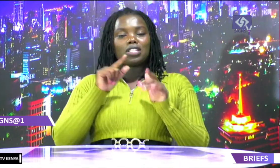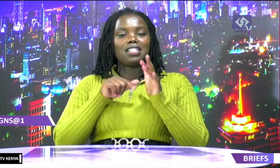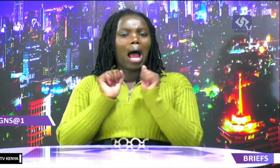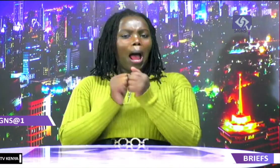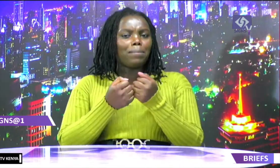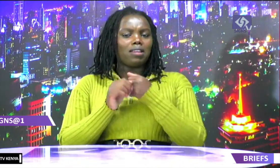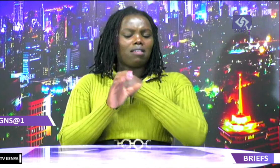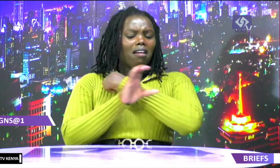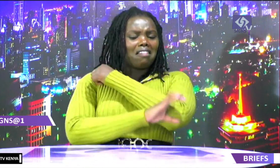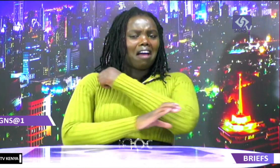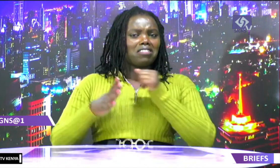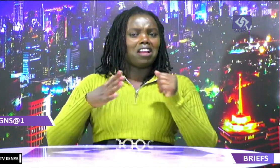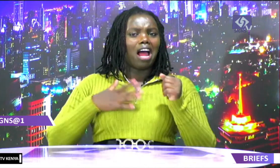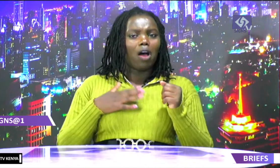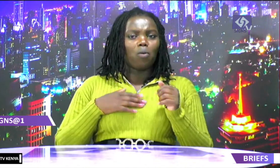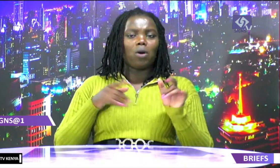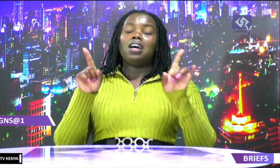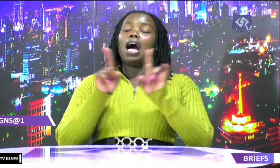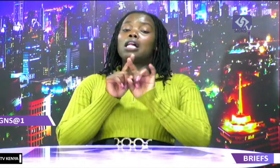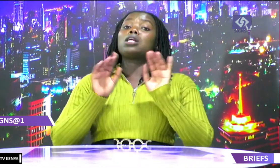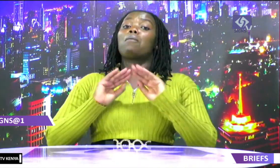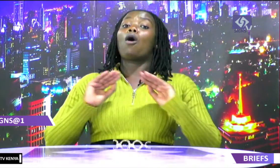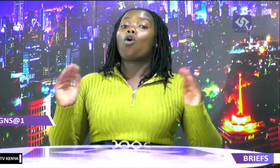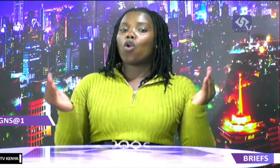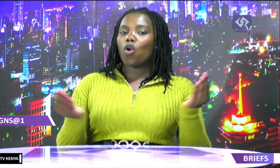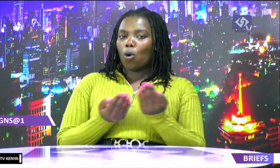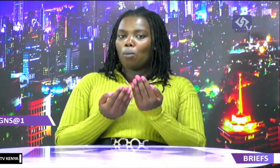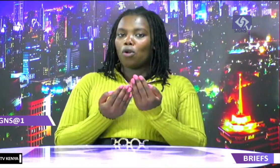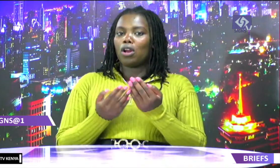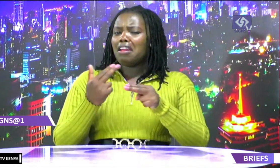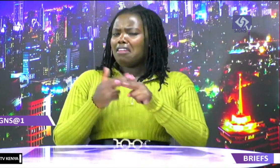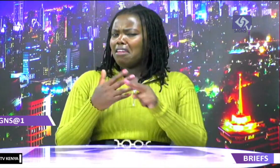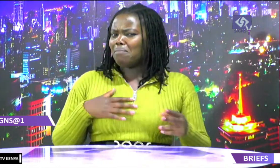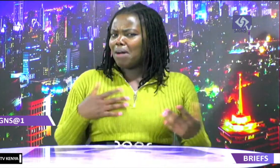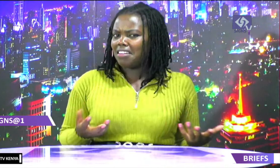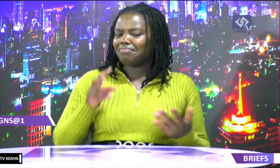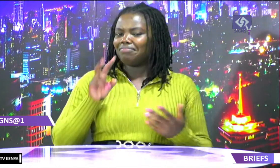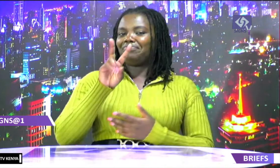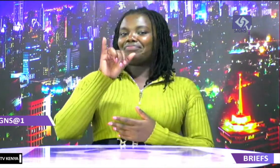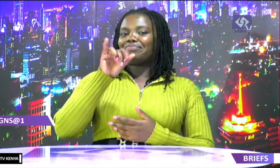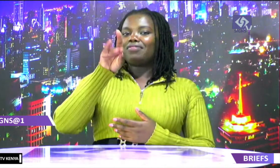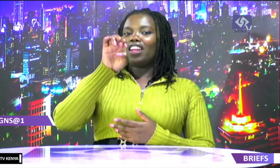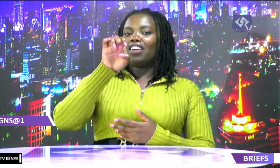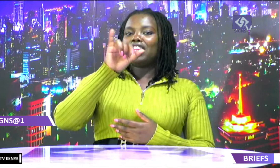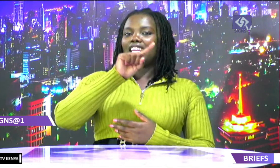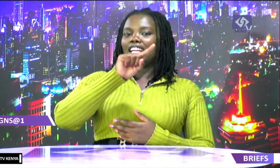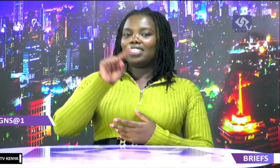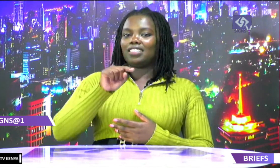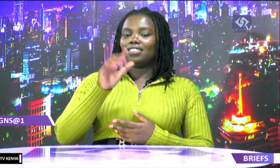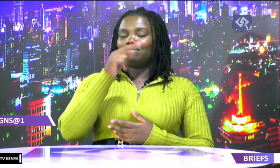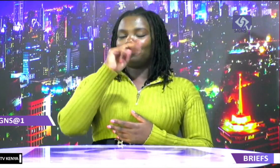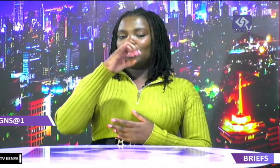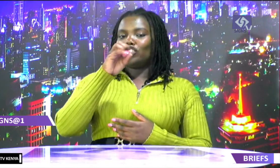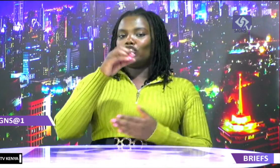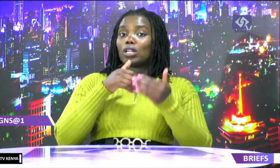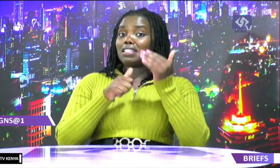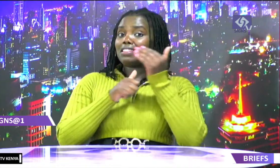As we inform you every news-making headlines in Kenya and in the globe. I am your host,